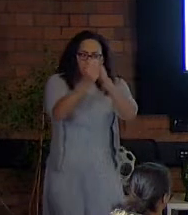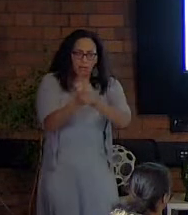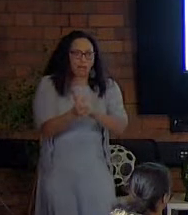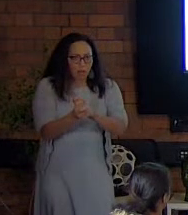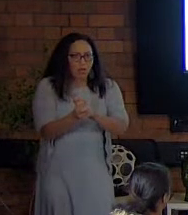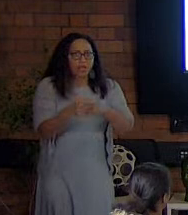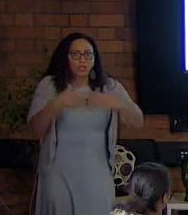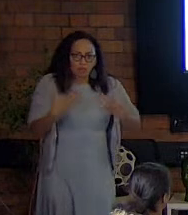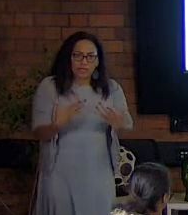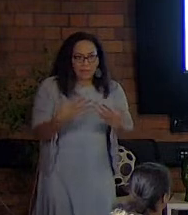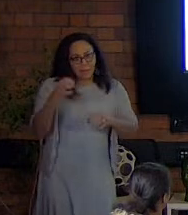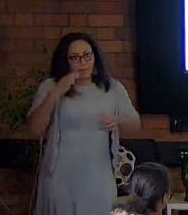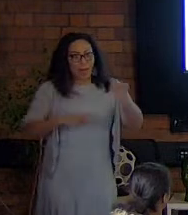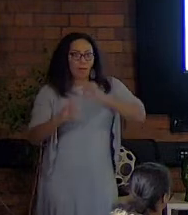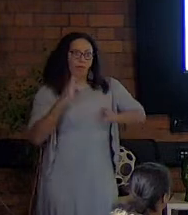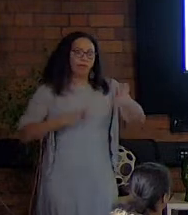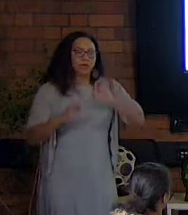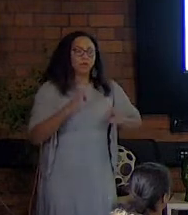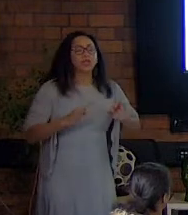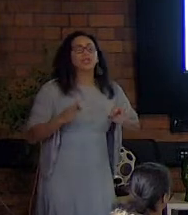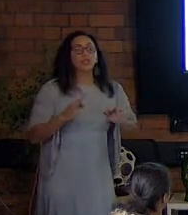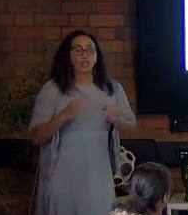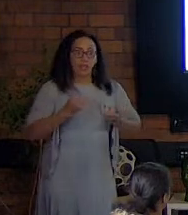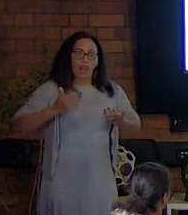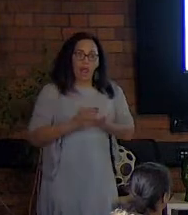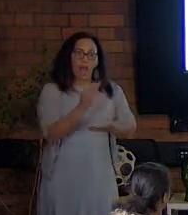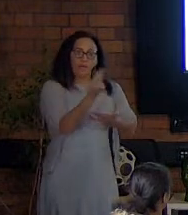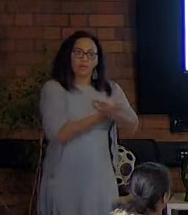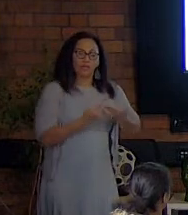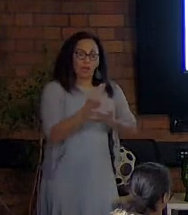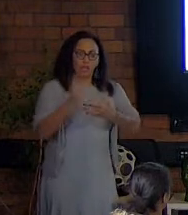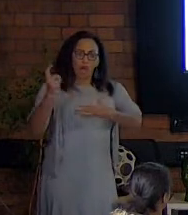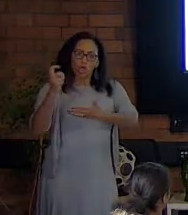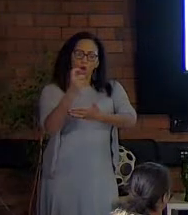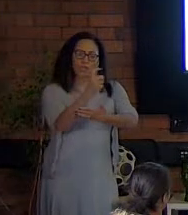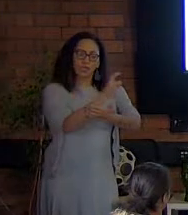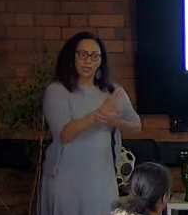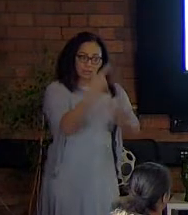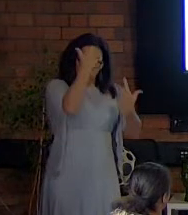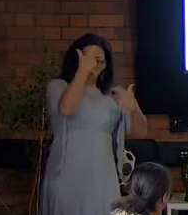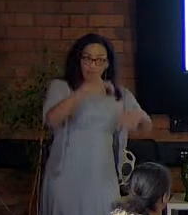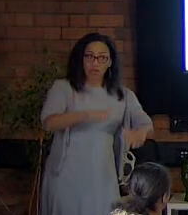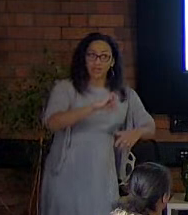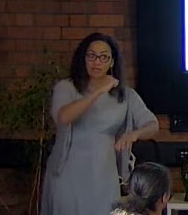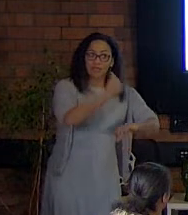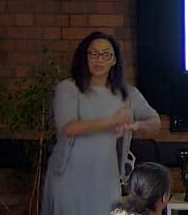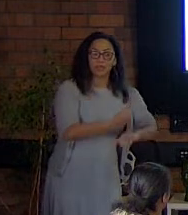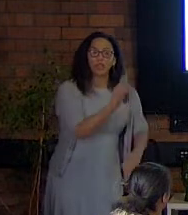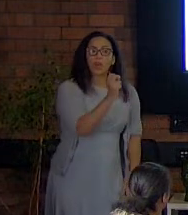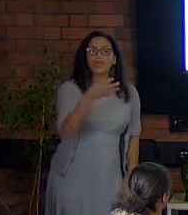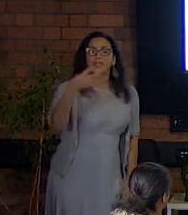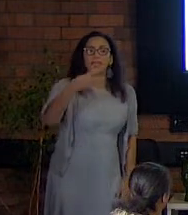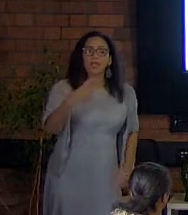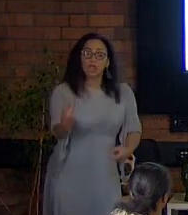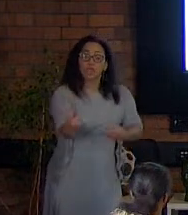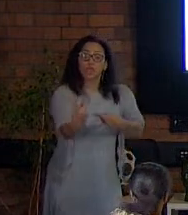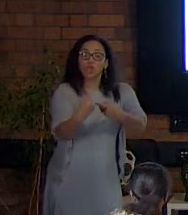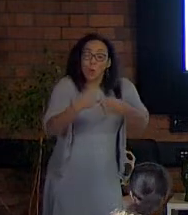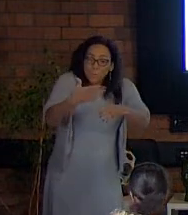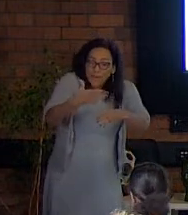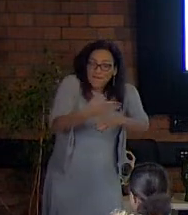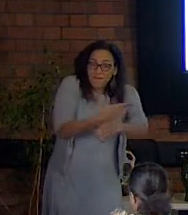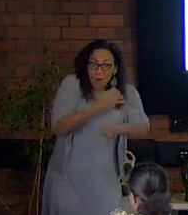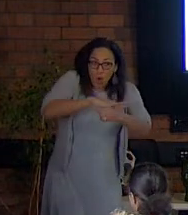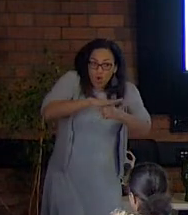live illustrator and cartoonist based in Bristol, and she's been a resident in the studio since 2019, joining just before the pandemic